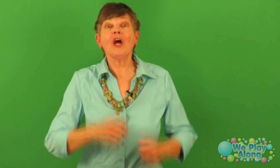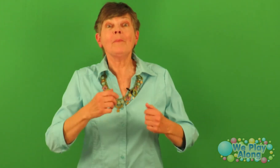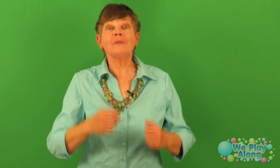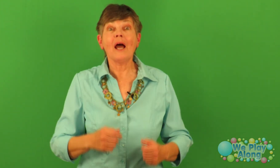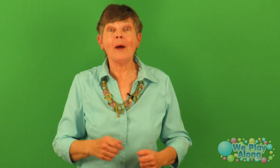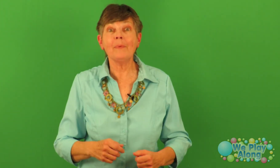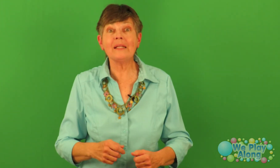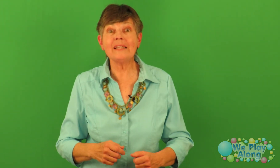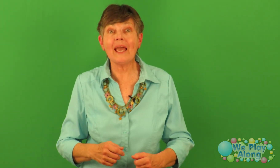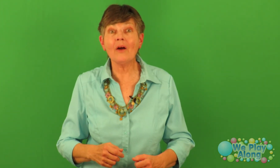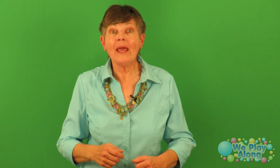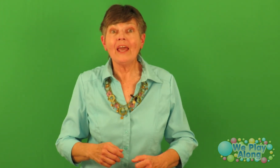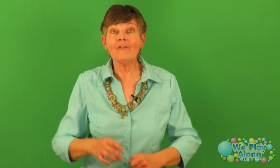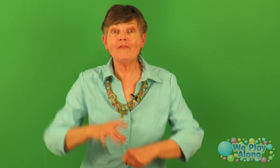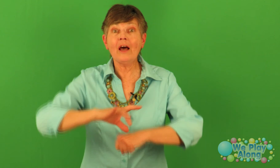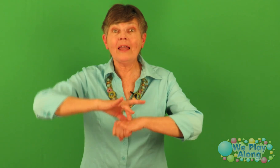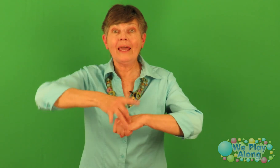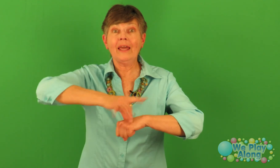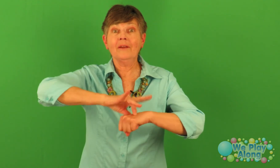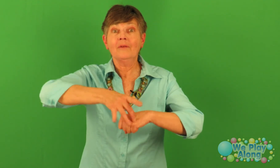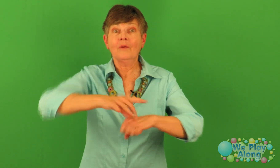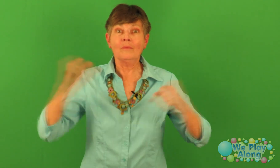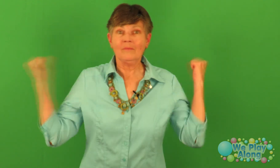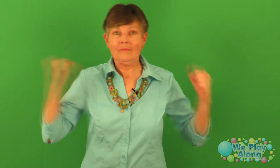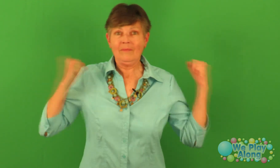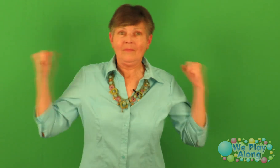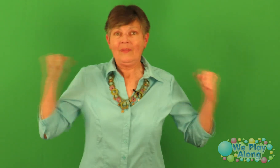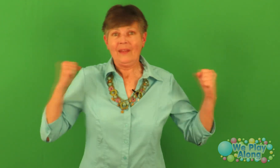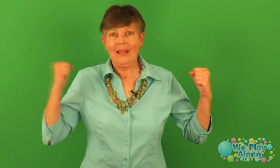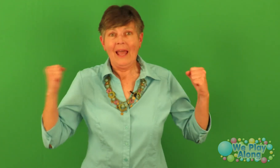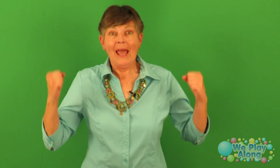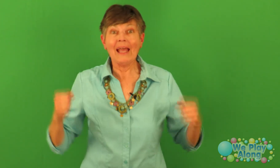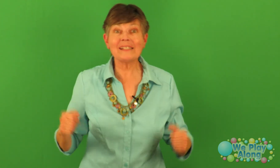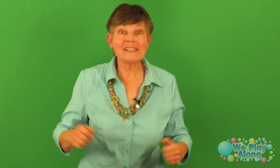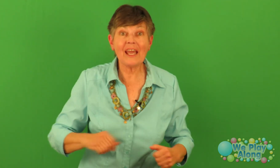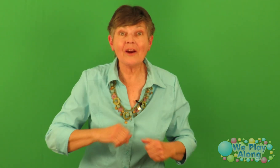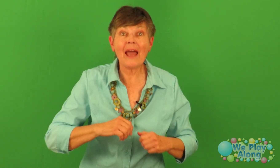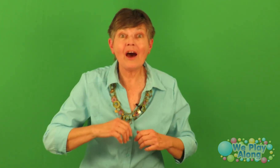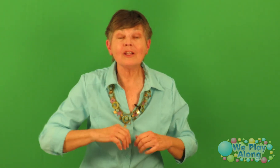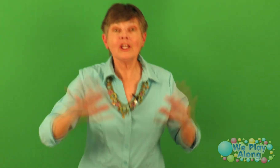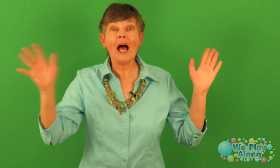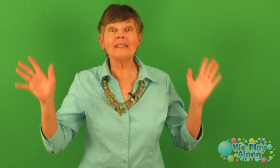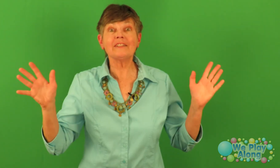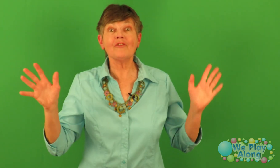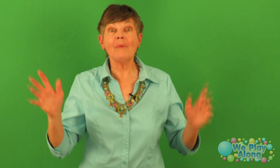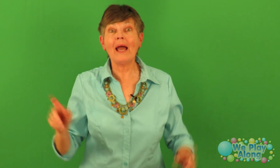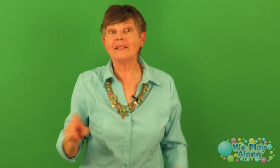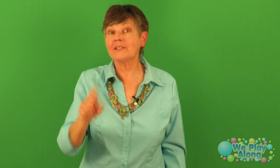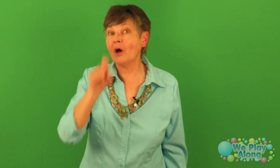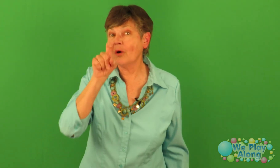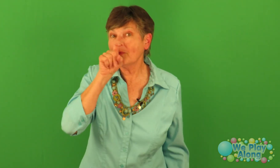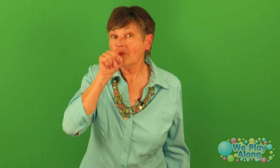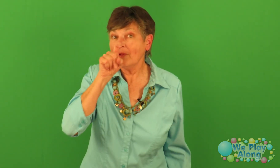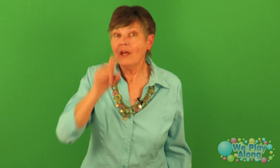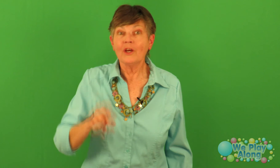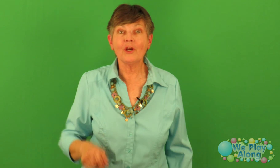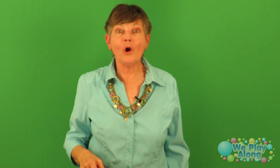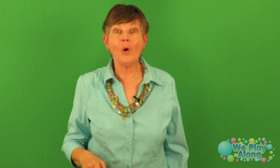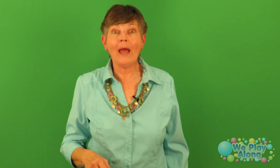jumped up and down. It felt like and scared out lots of mice, so could go and